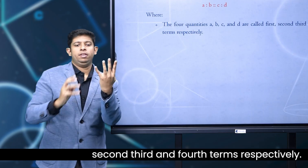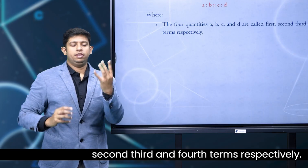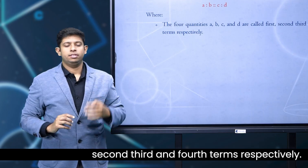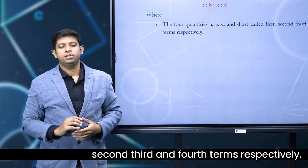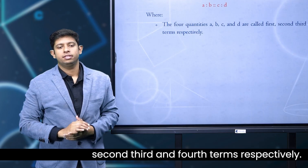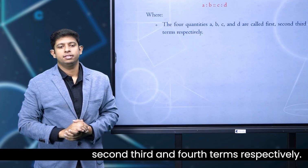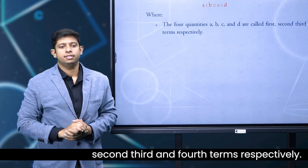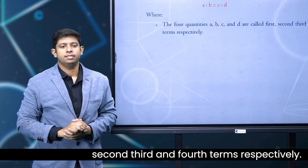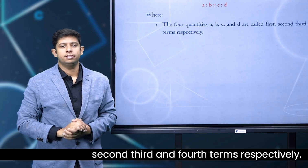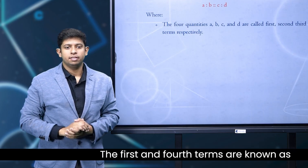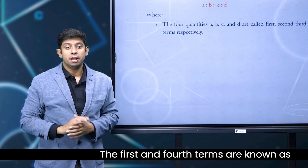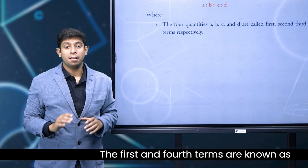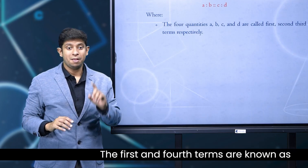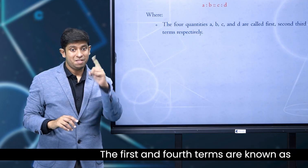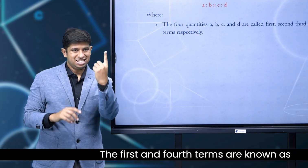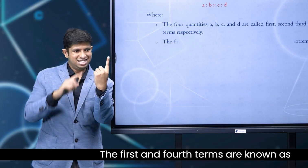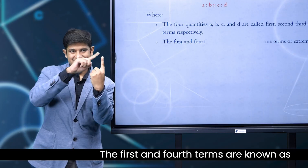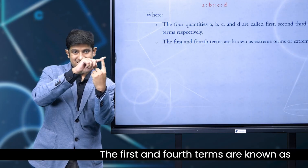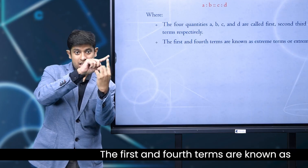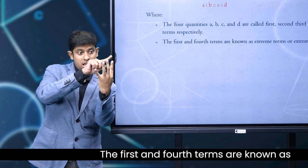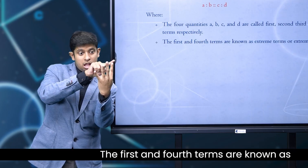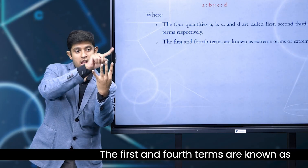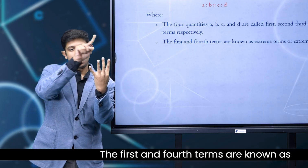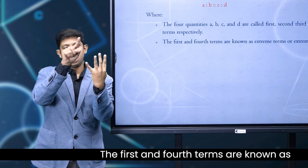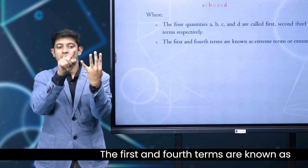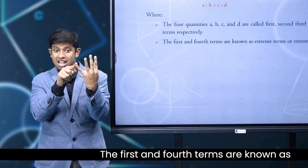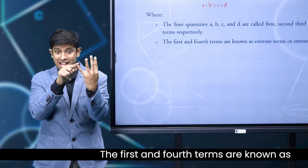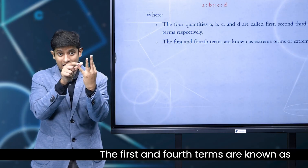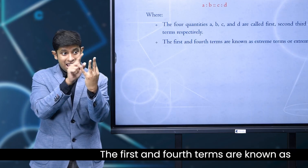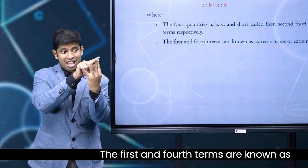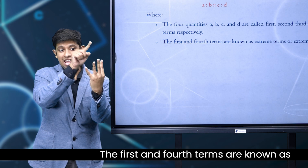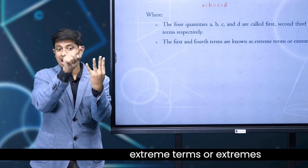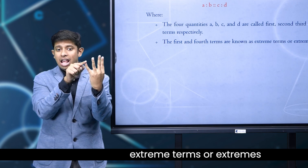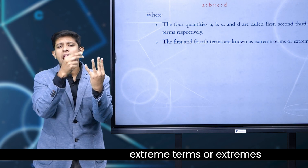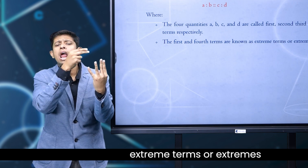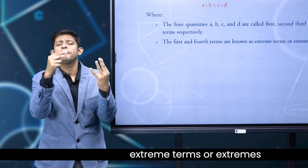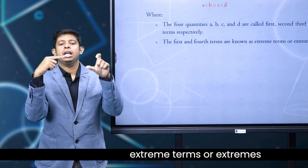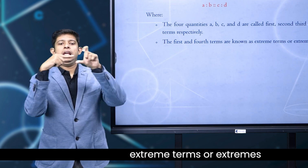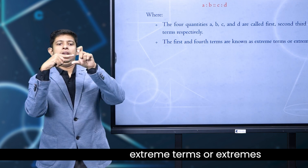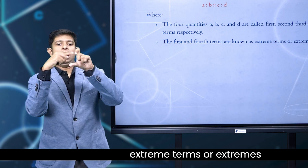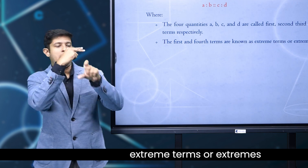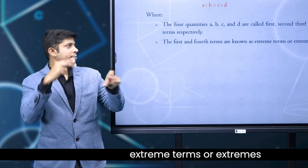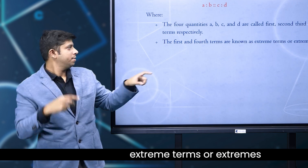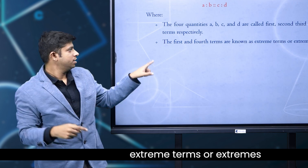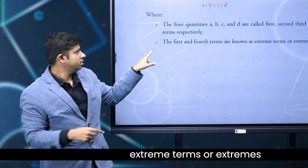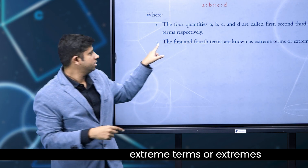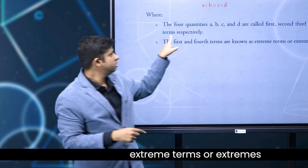fourth terms respectively. The first and fourth terms are known as extreme terms or